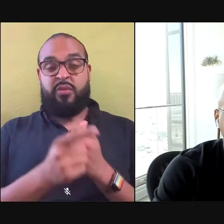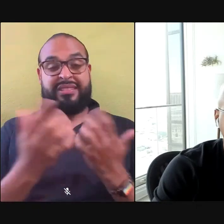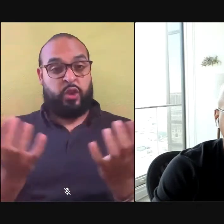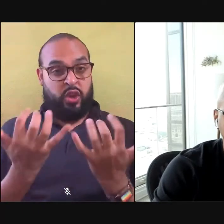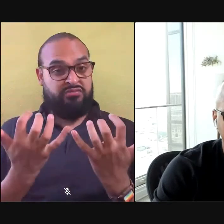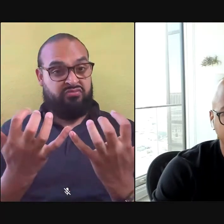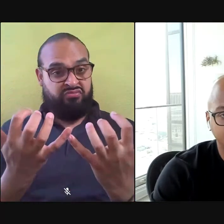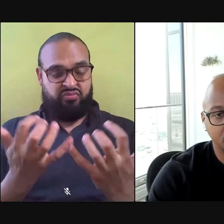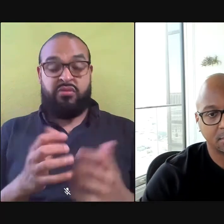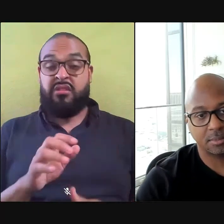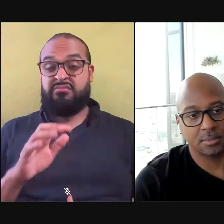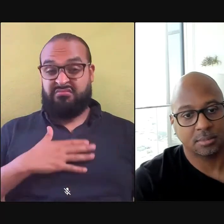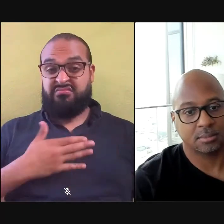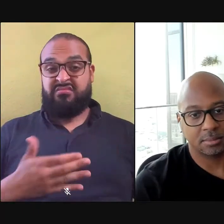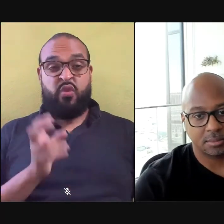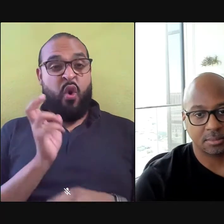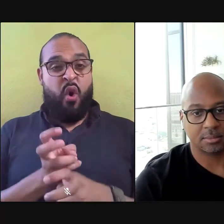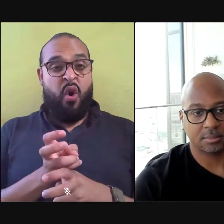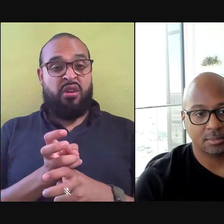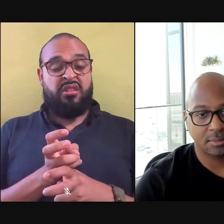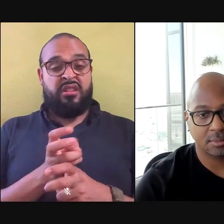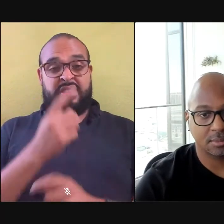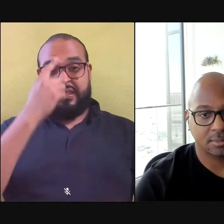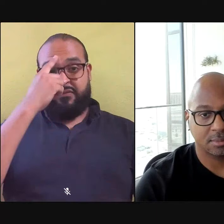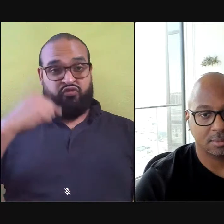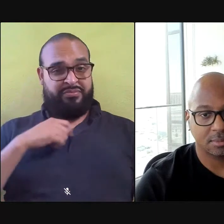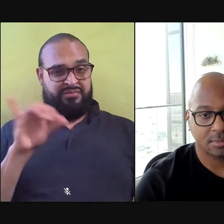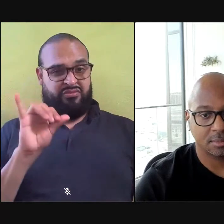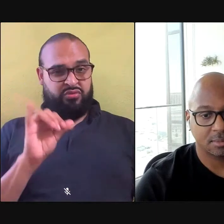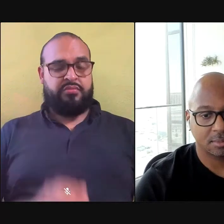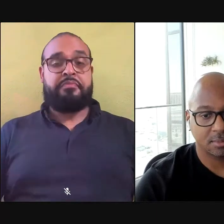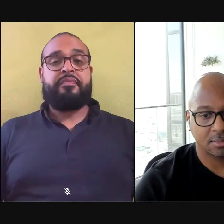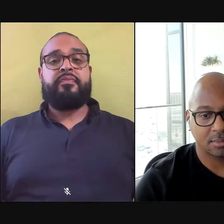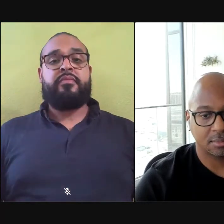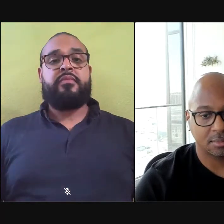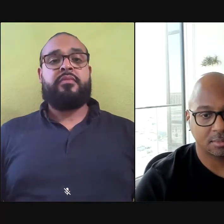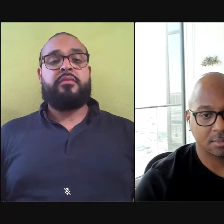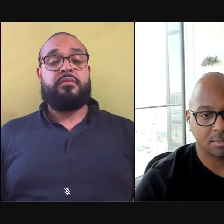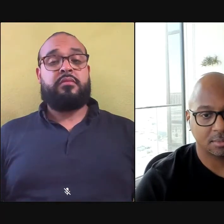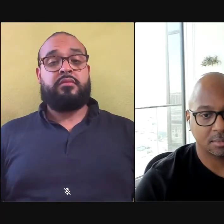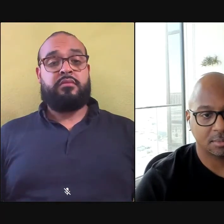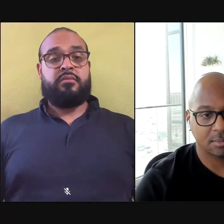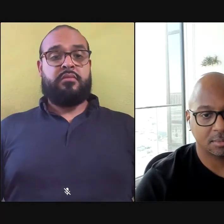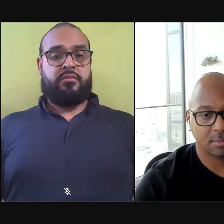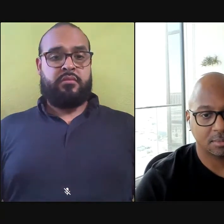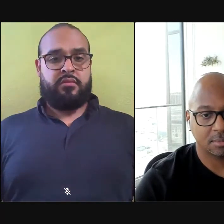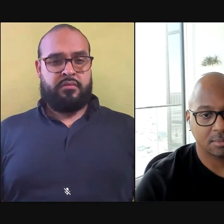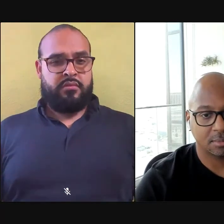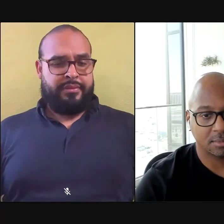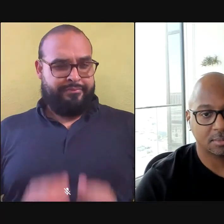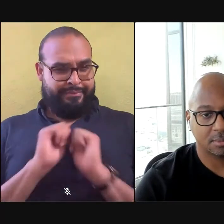one of the ways that I've been able to try to deal with the challenges of the pandemic is to think about, well, what else has